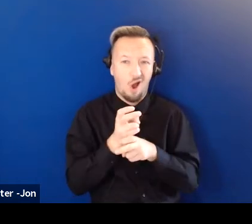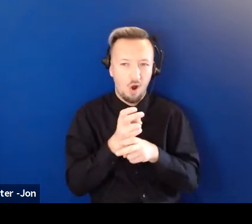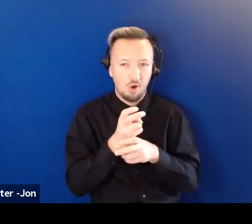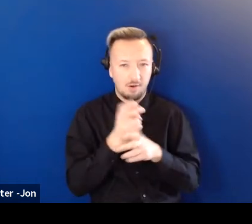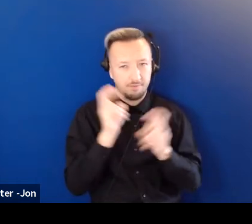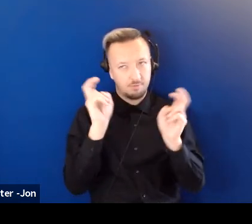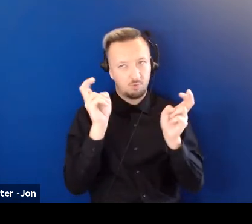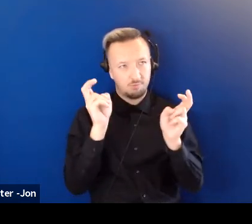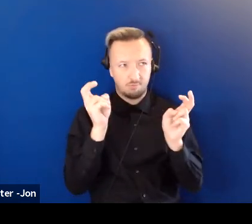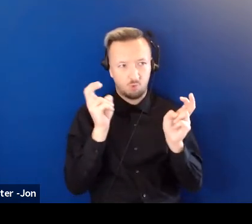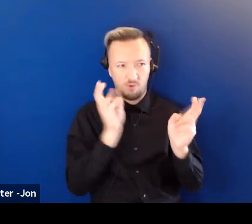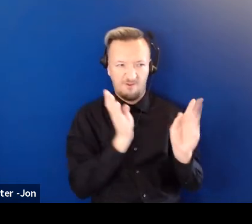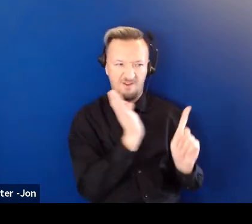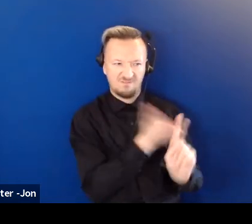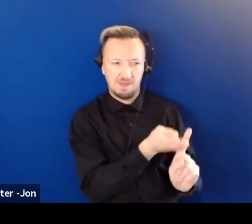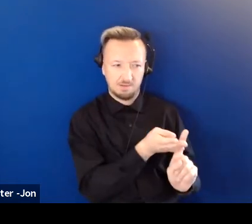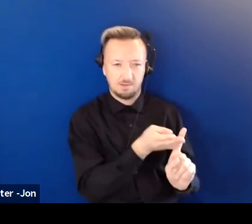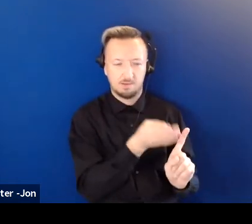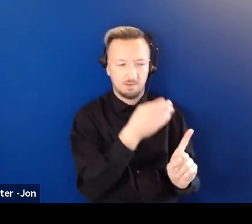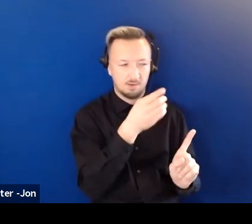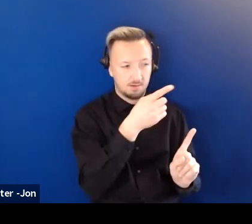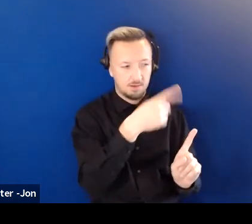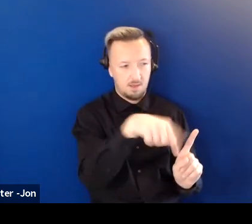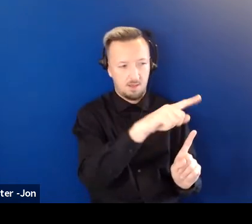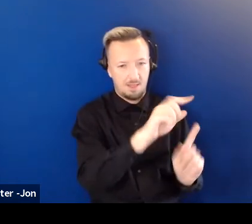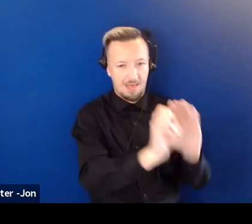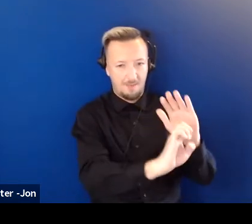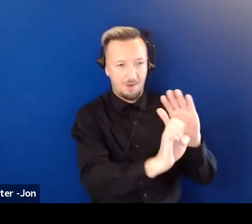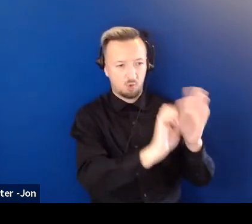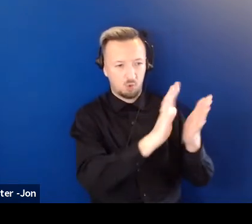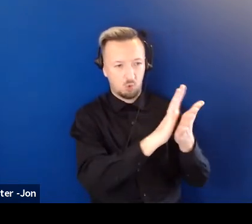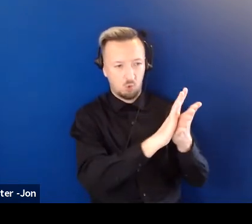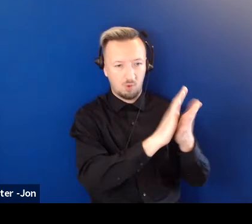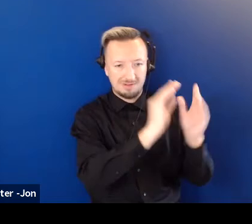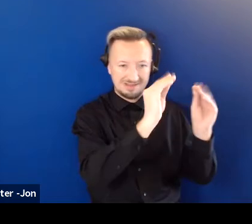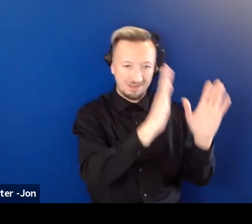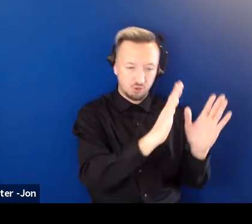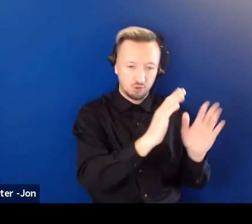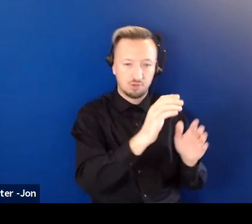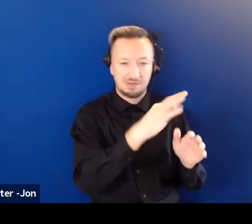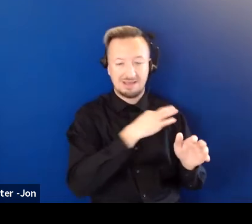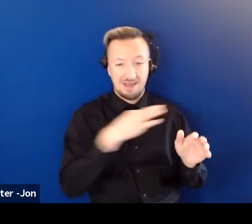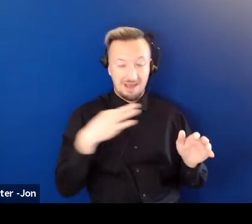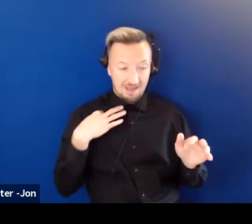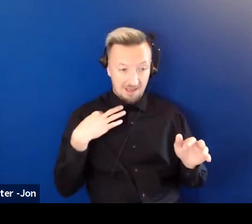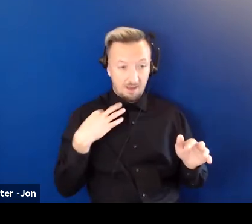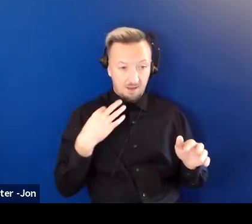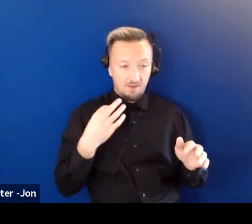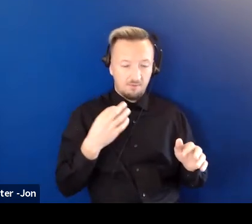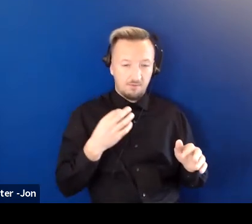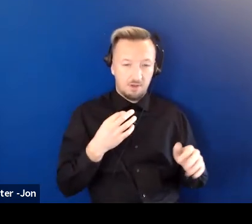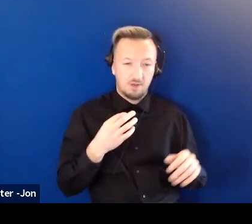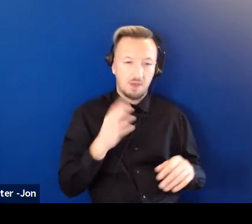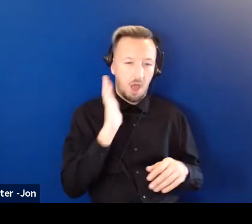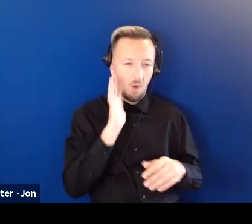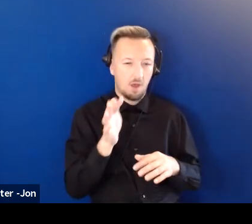content-wise, making sure that it's something that your elementary school teachers and administrators are really, really interested in. And I'm going to talk a